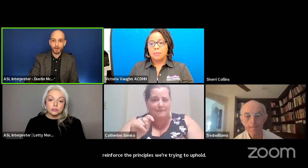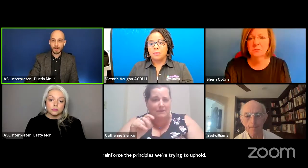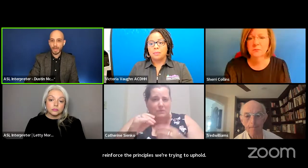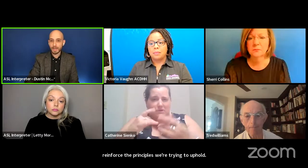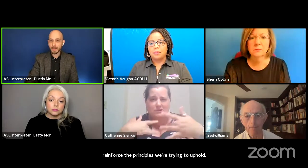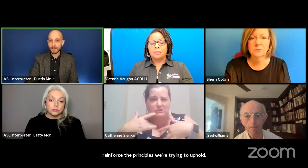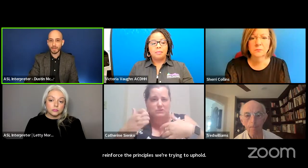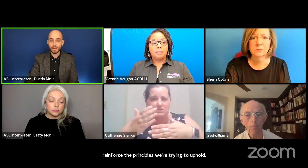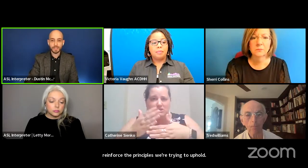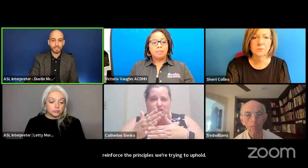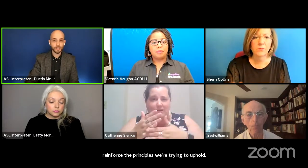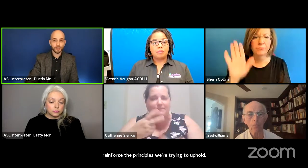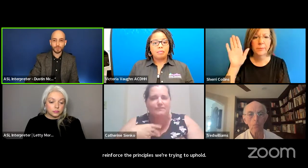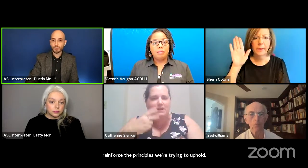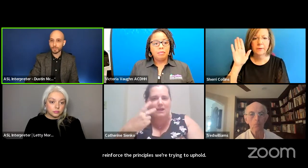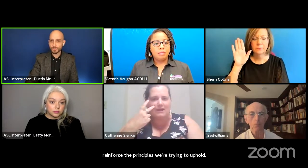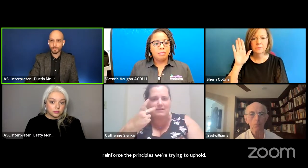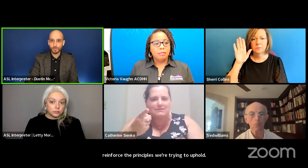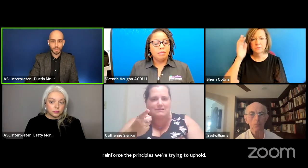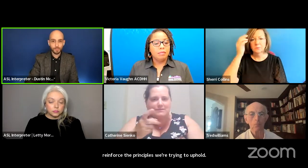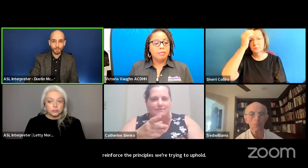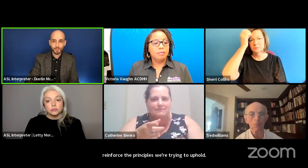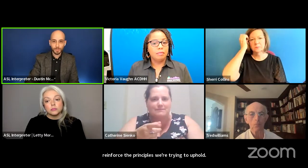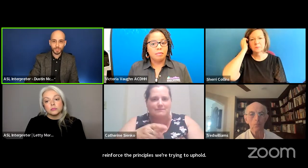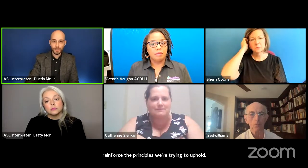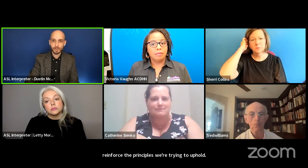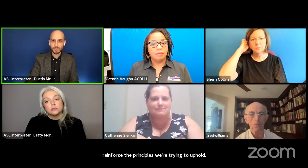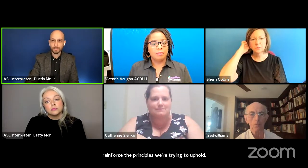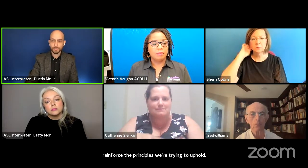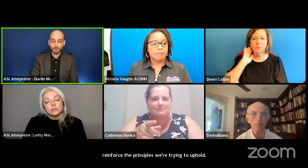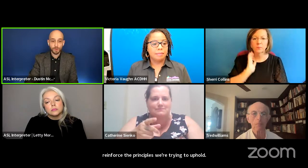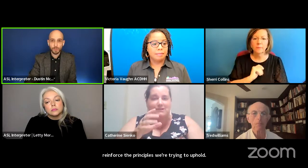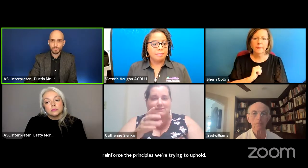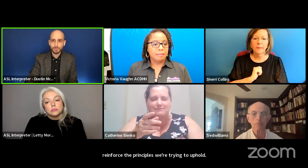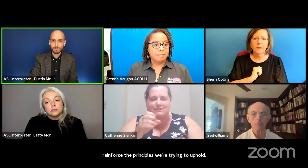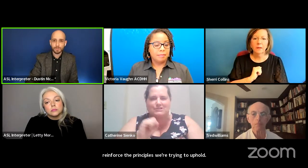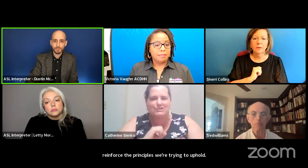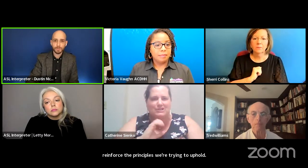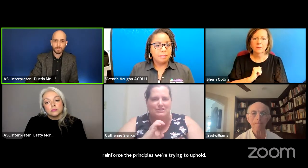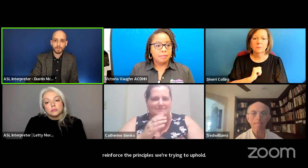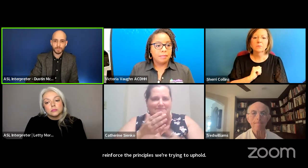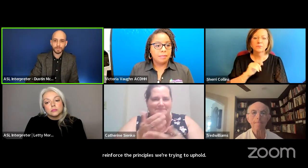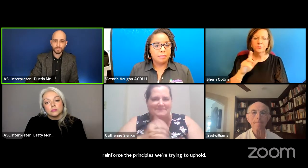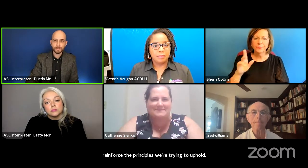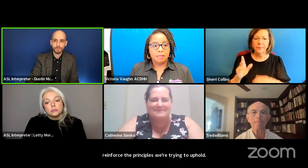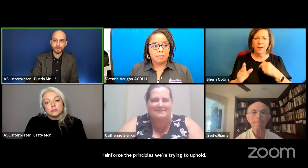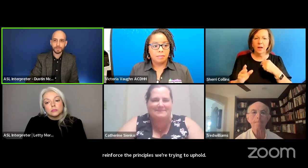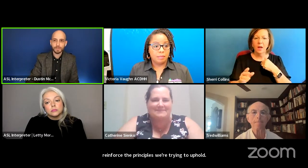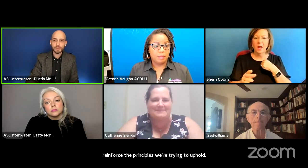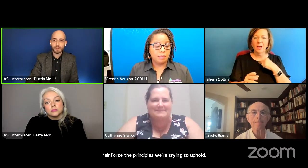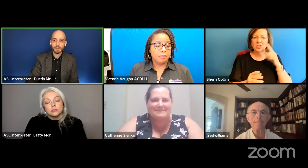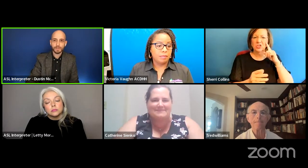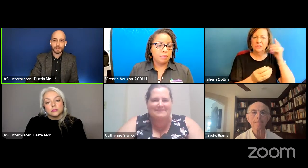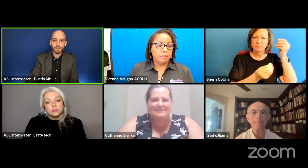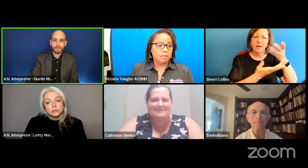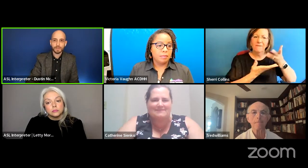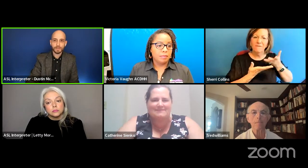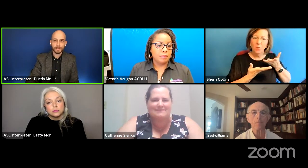Are there any additional concerns or input to be shared, Dr. Collins?